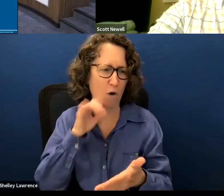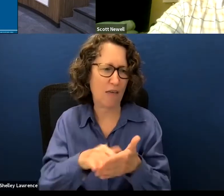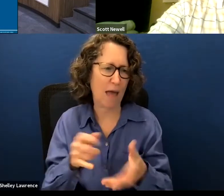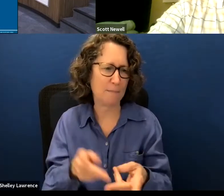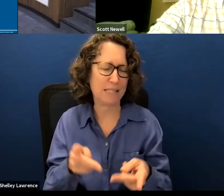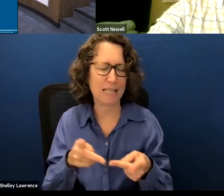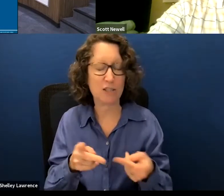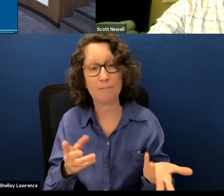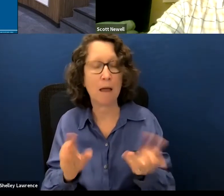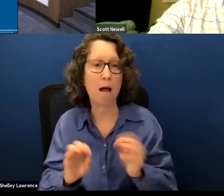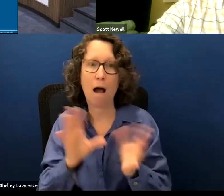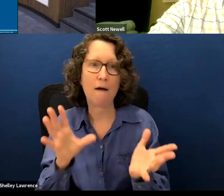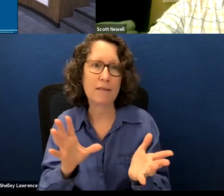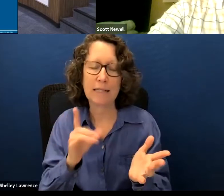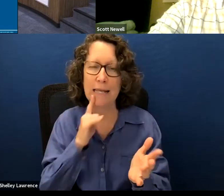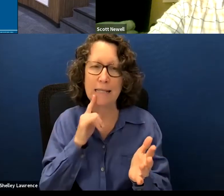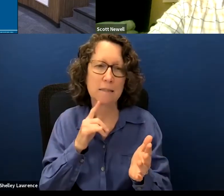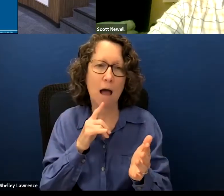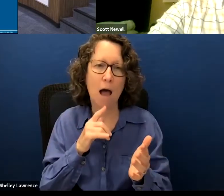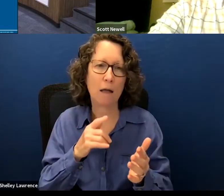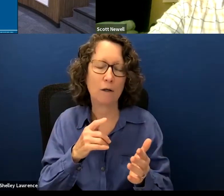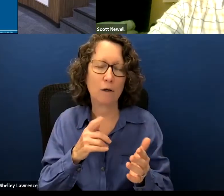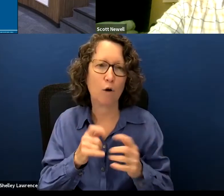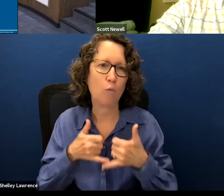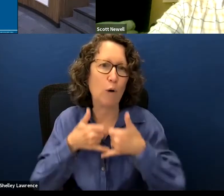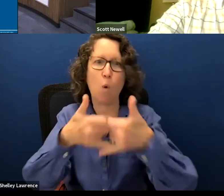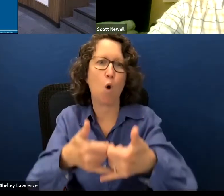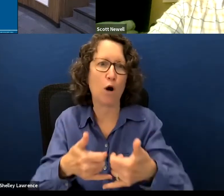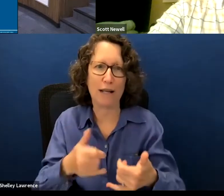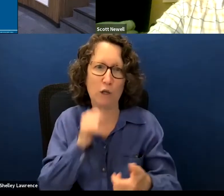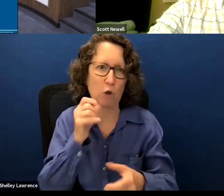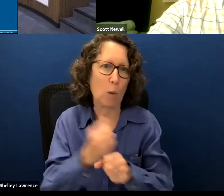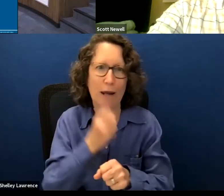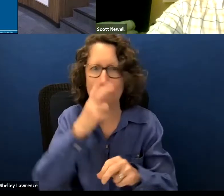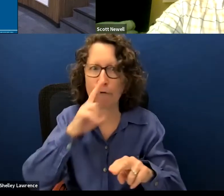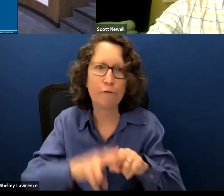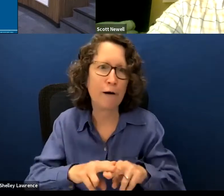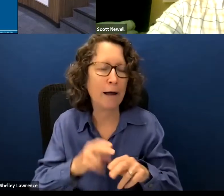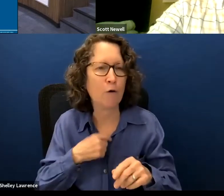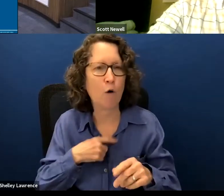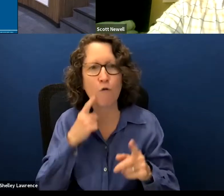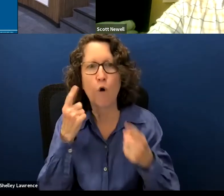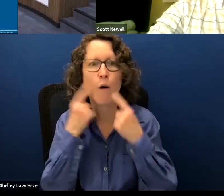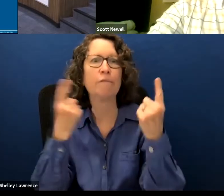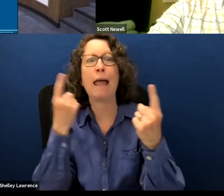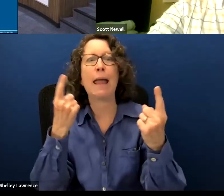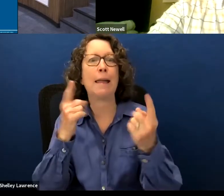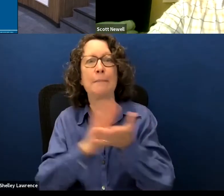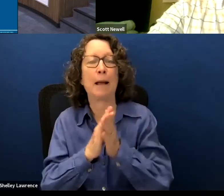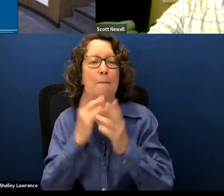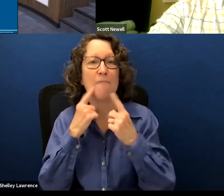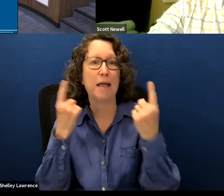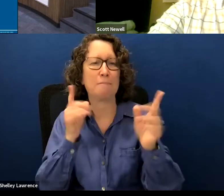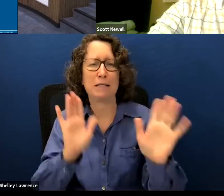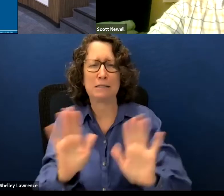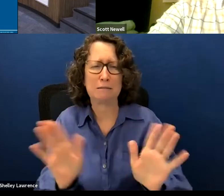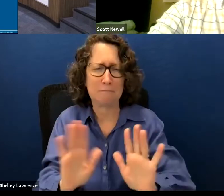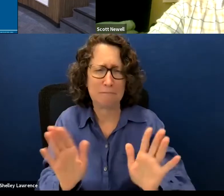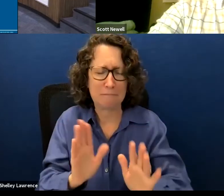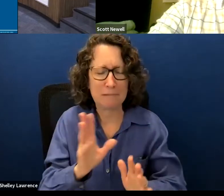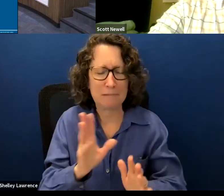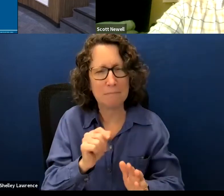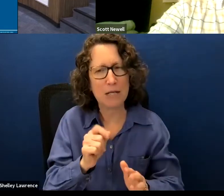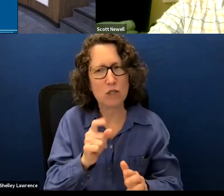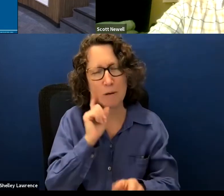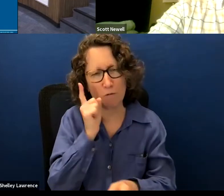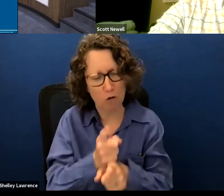position. I mean, obviously, it's not a rewarding position. Nobody wants to do it for fun or for fame, and really shouldn't. So it should be